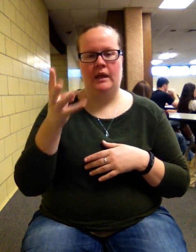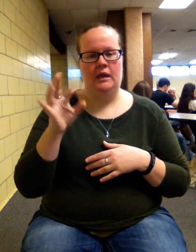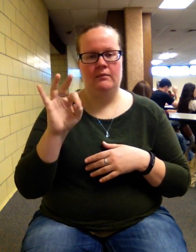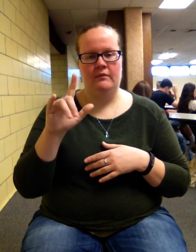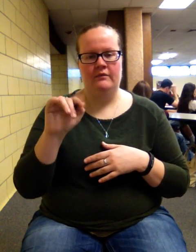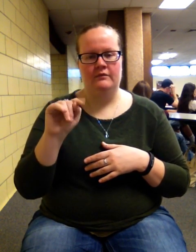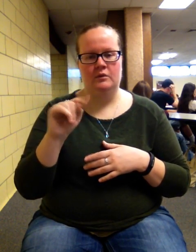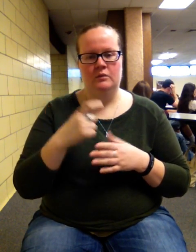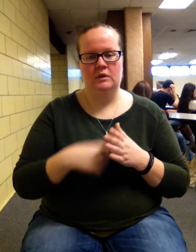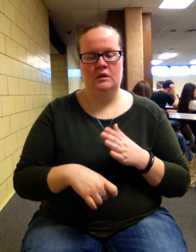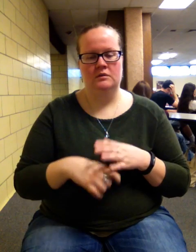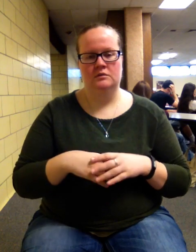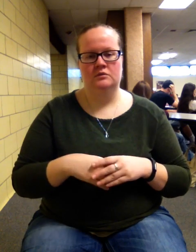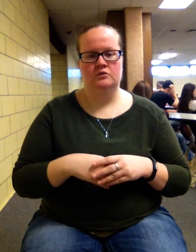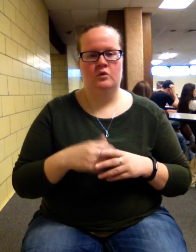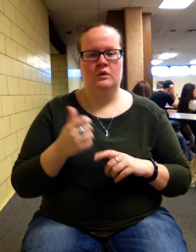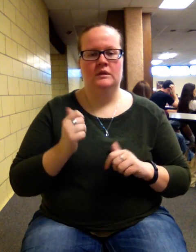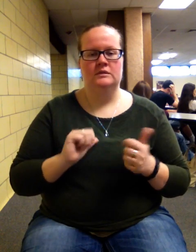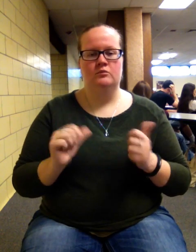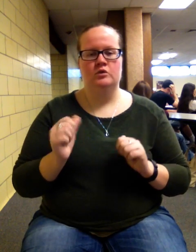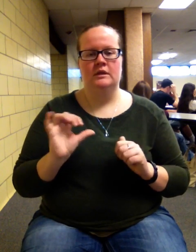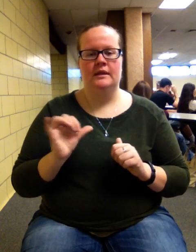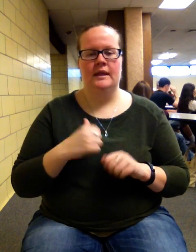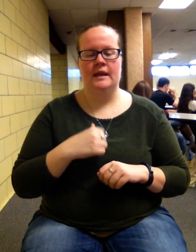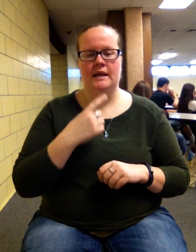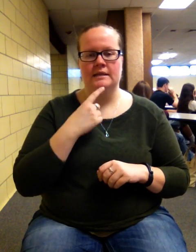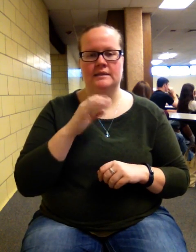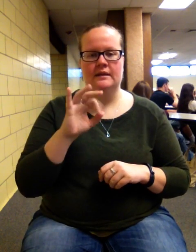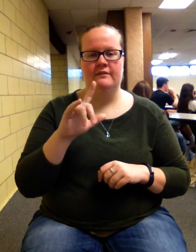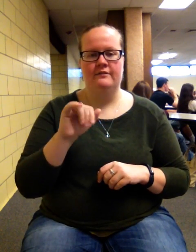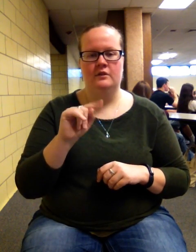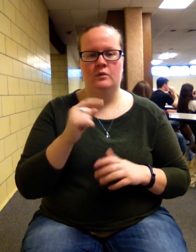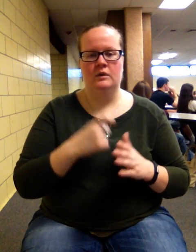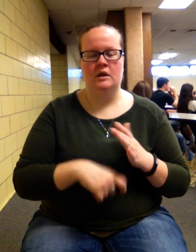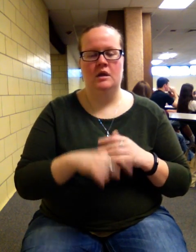So let's pretend like I say float cost is $2.